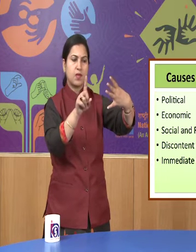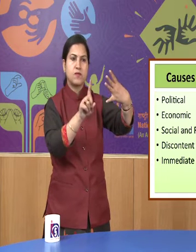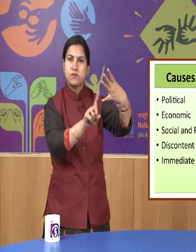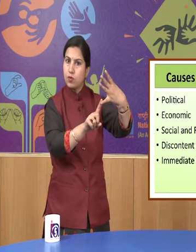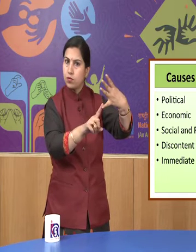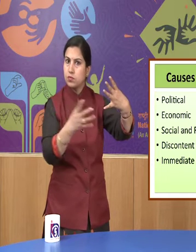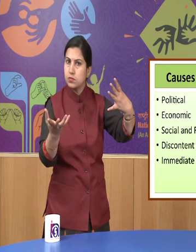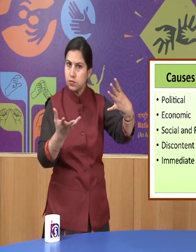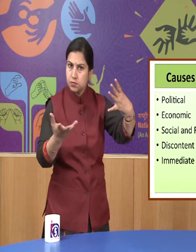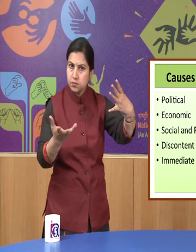Fourth category